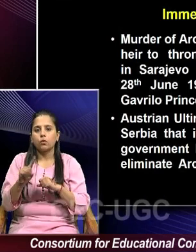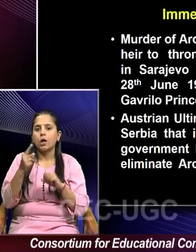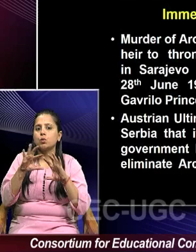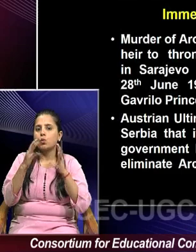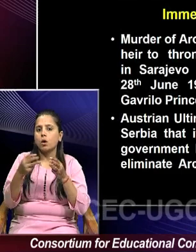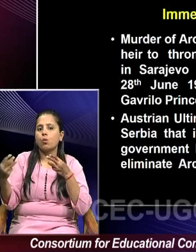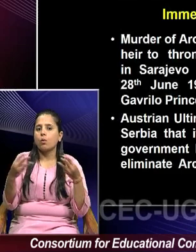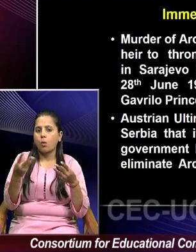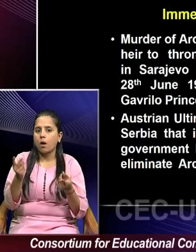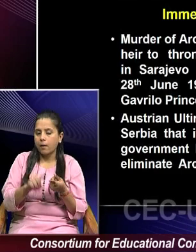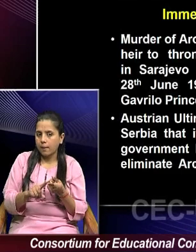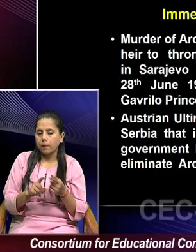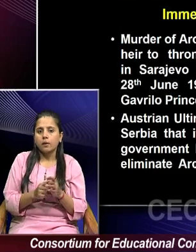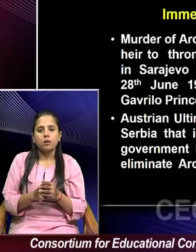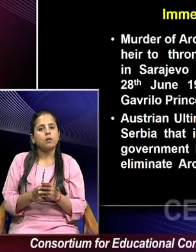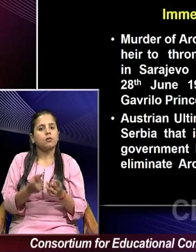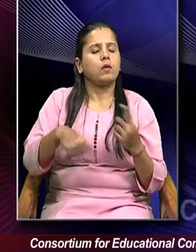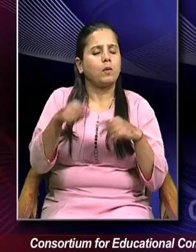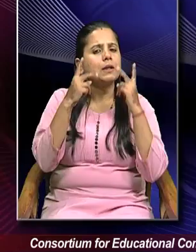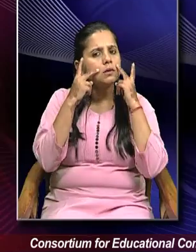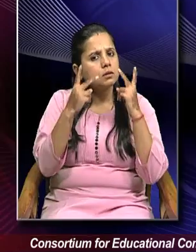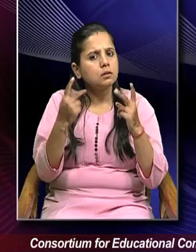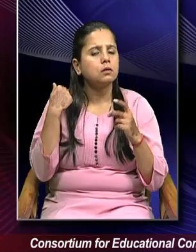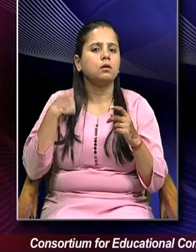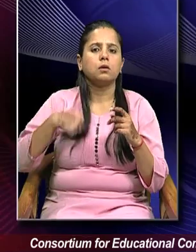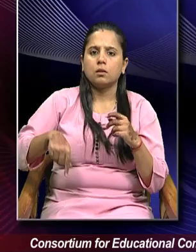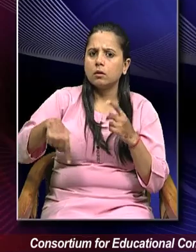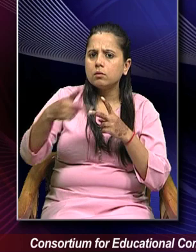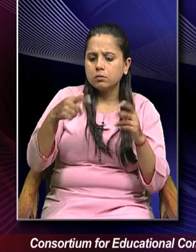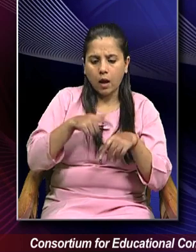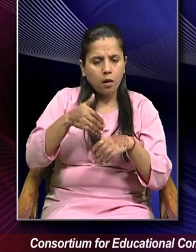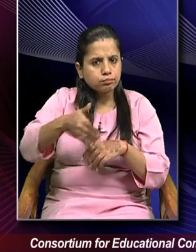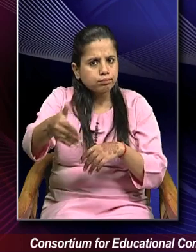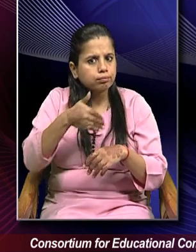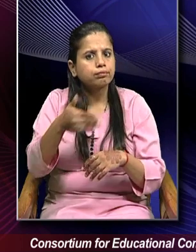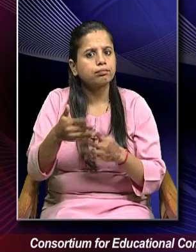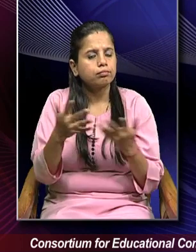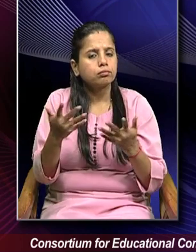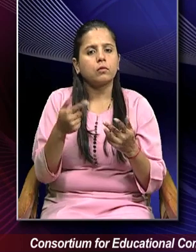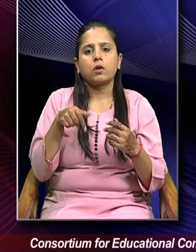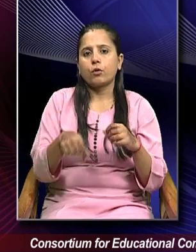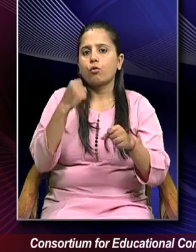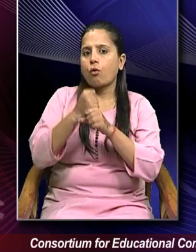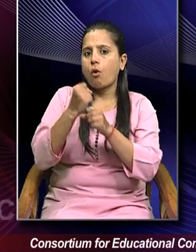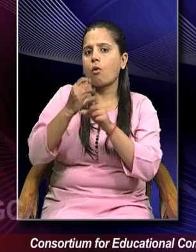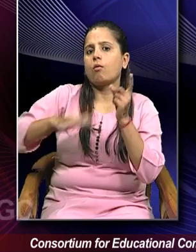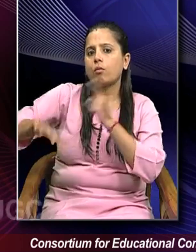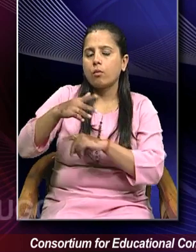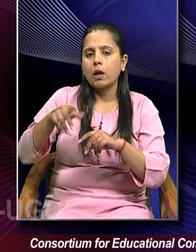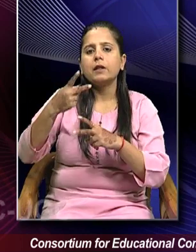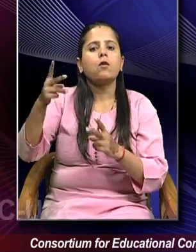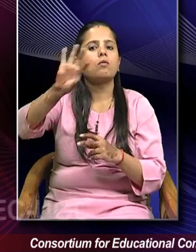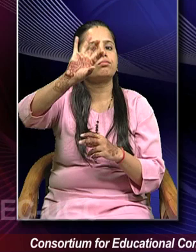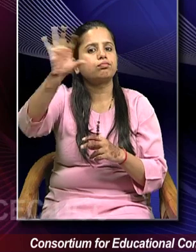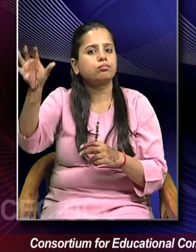War. And we see that during this particular period how the governments of different